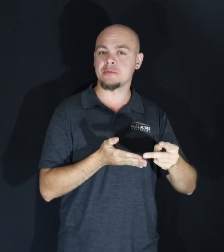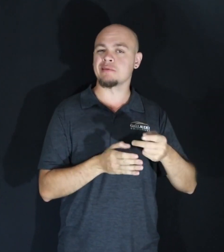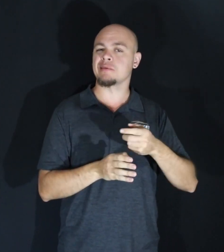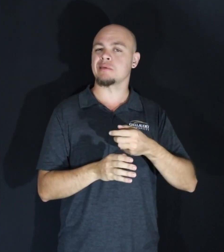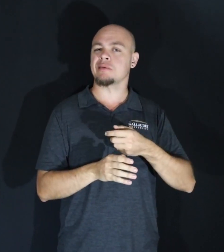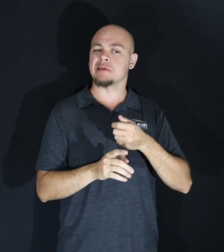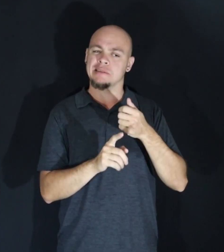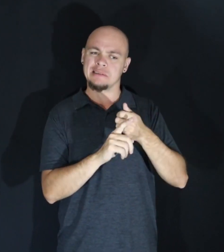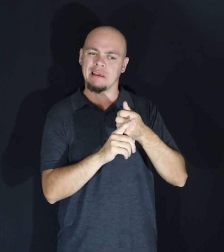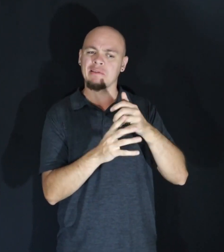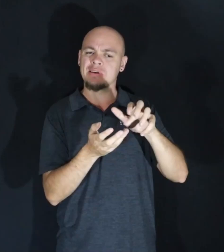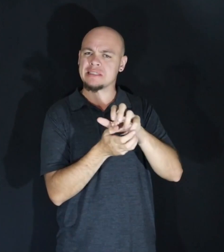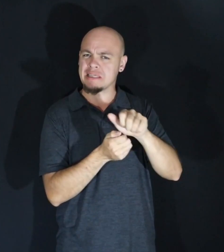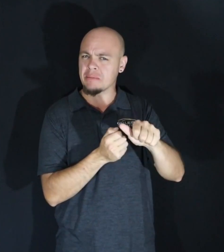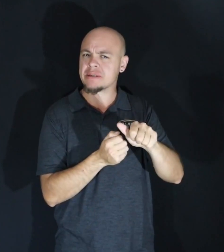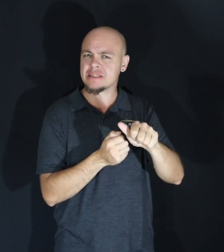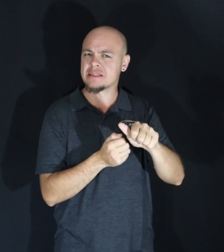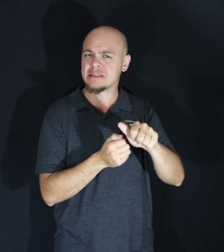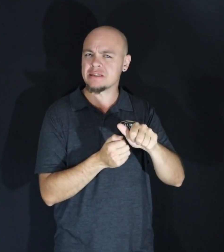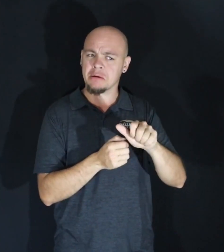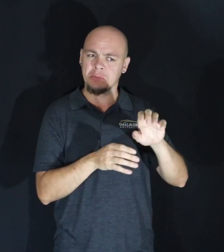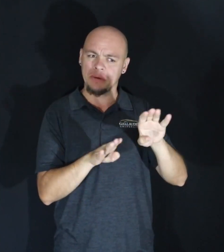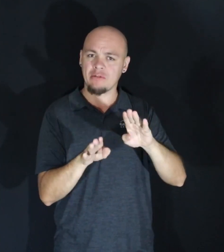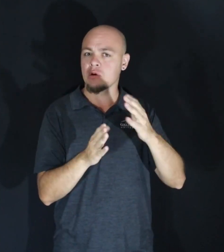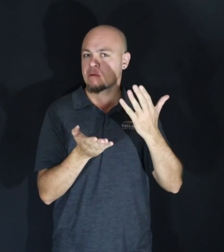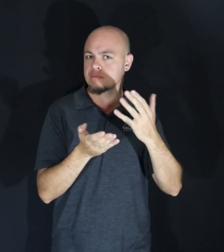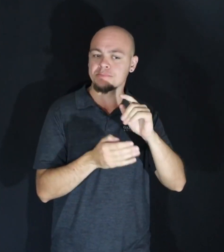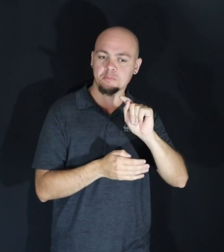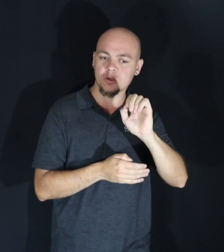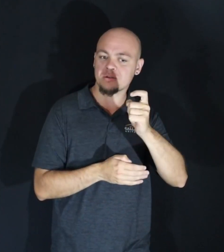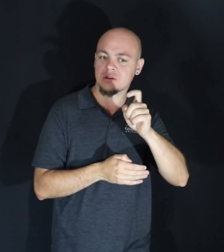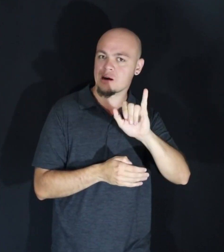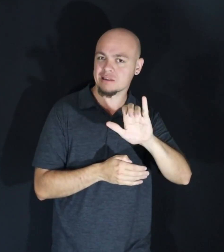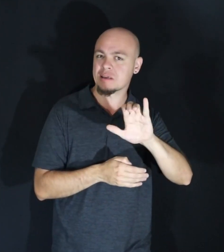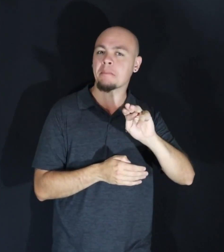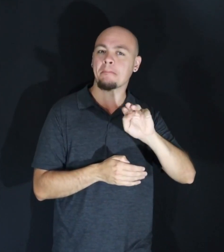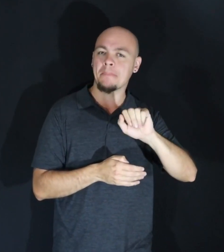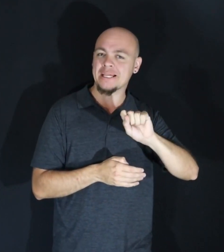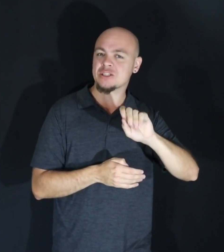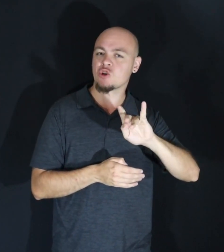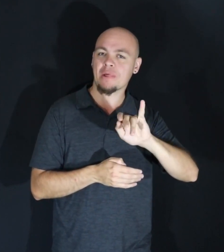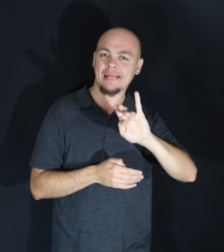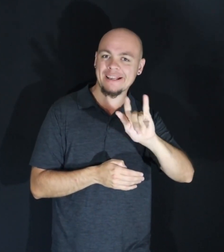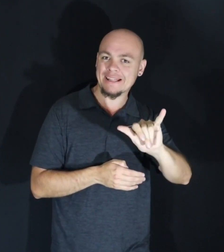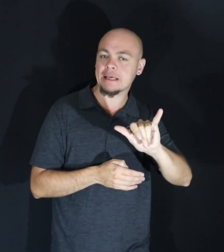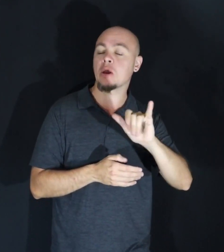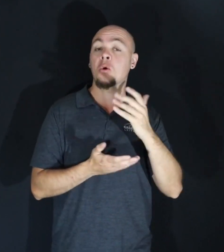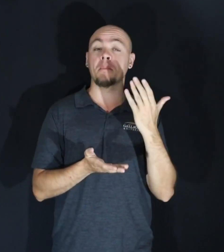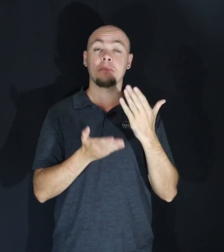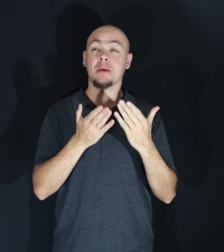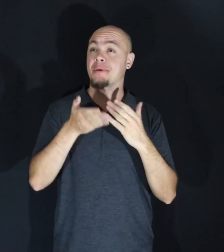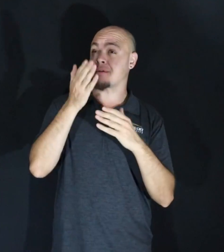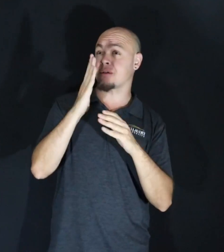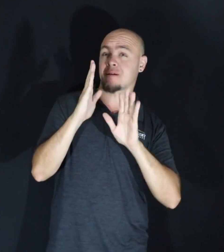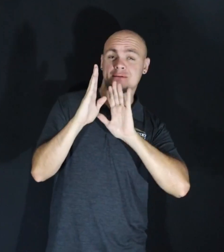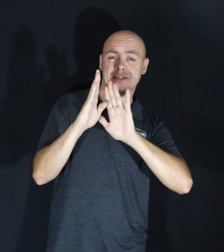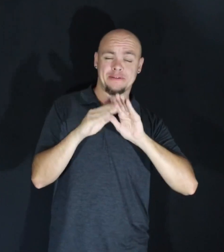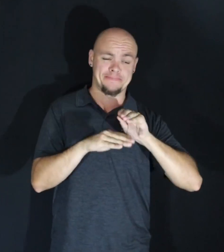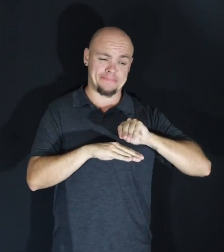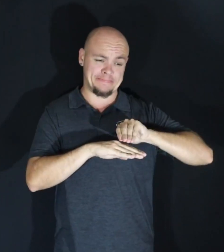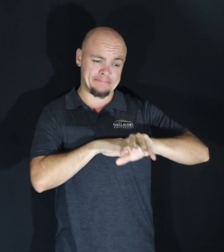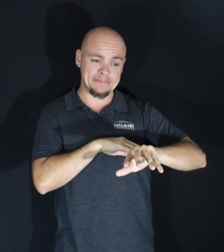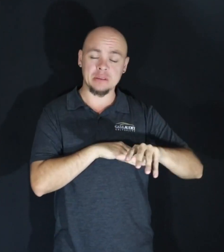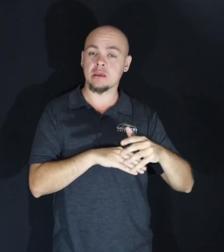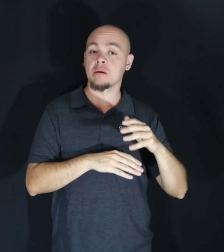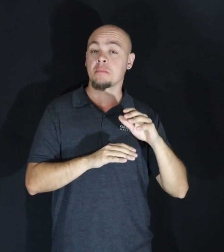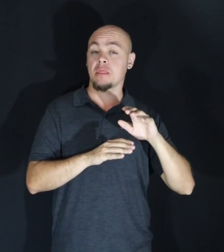self-sabotaging behavior like toxic masculinity, or even an act of God. Either way, much like the film